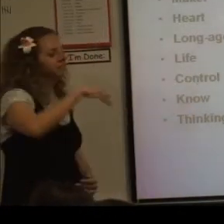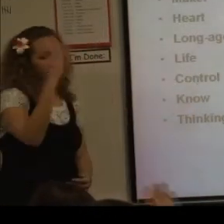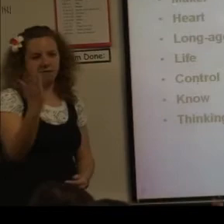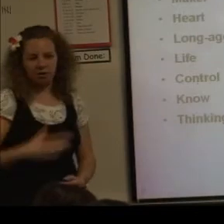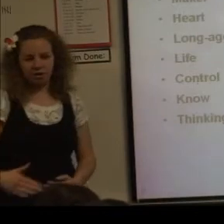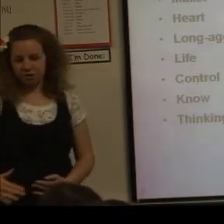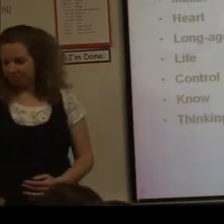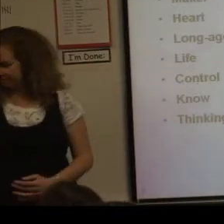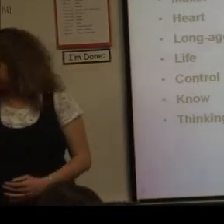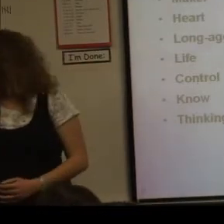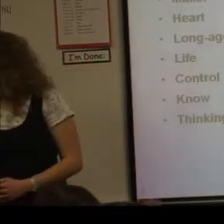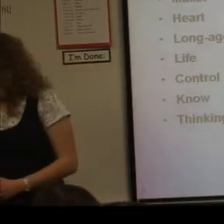Never. I don't know.